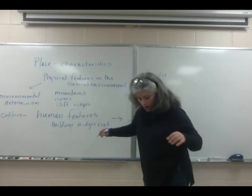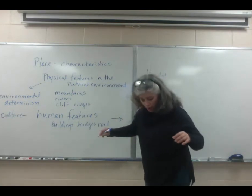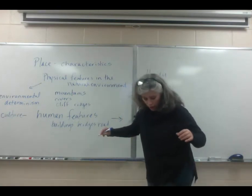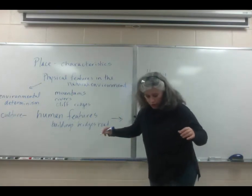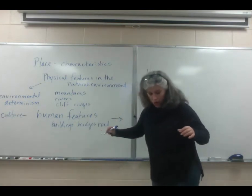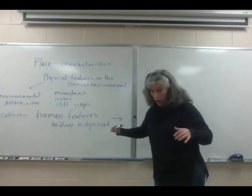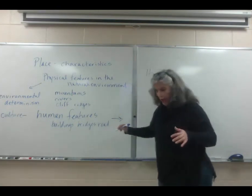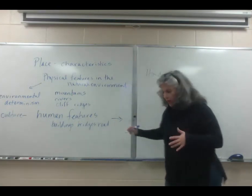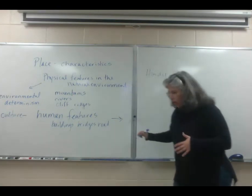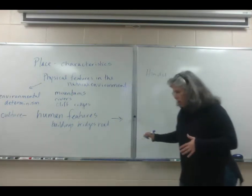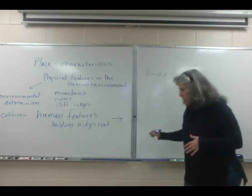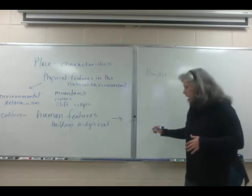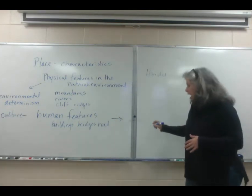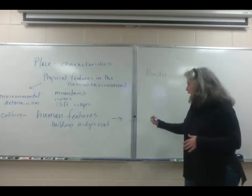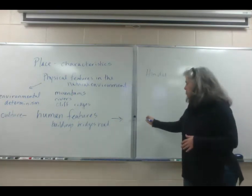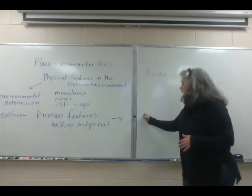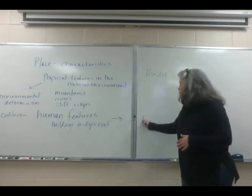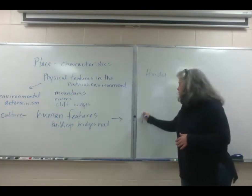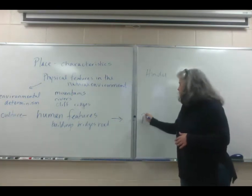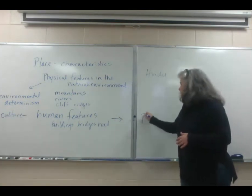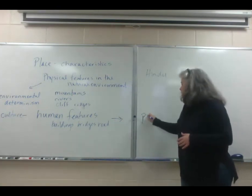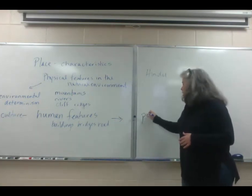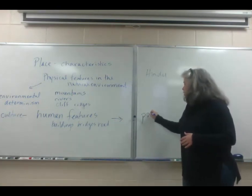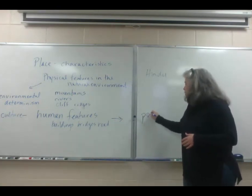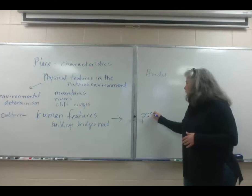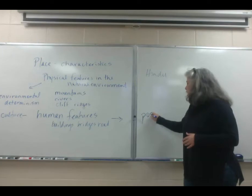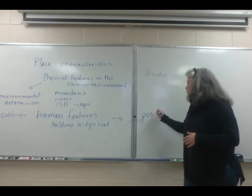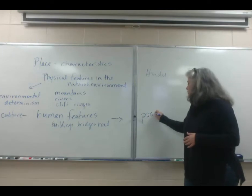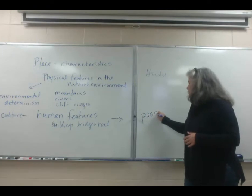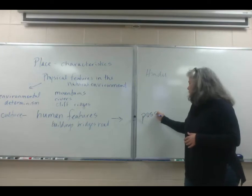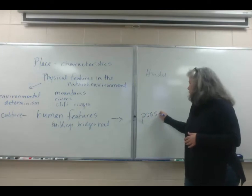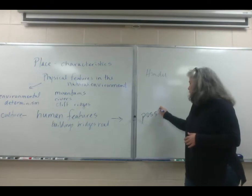another theory, and that one is called possibilism.